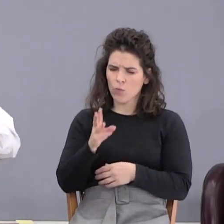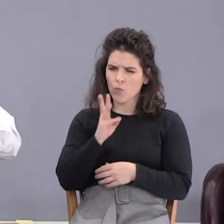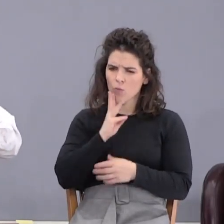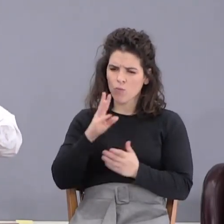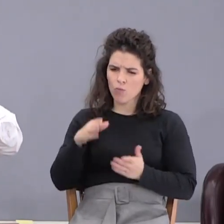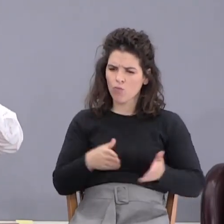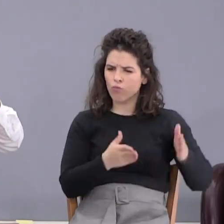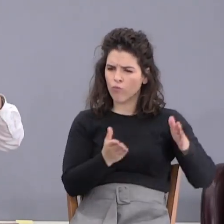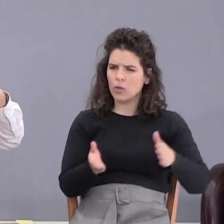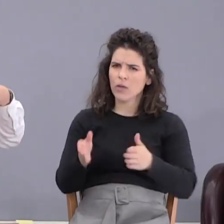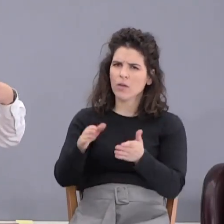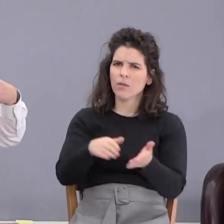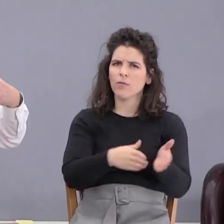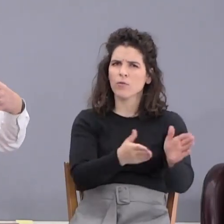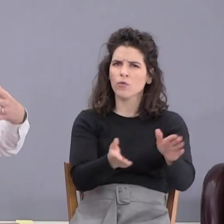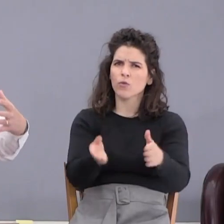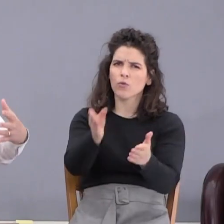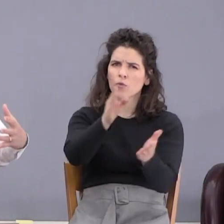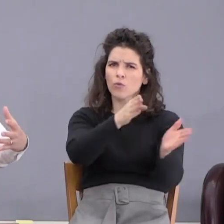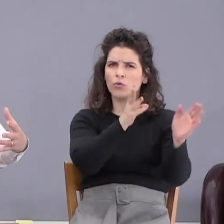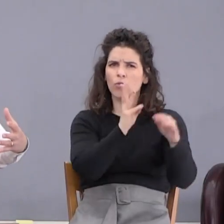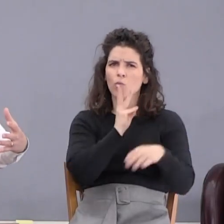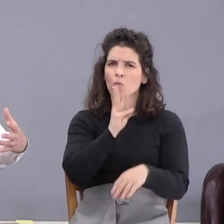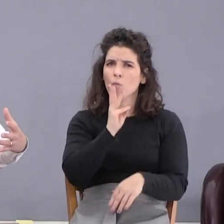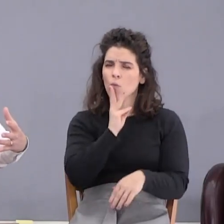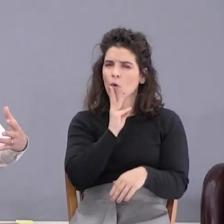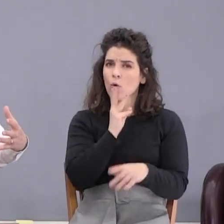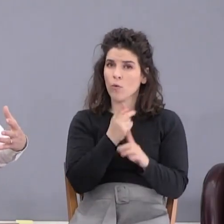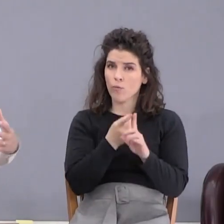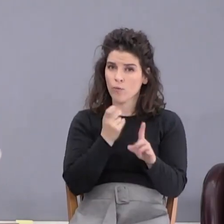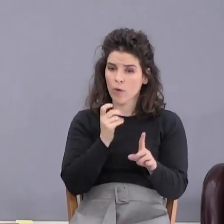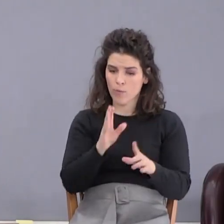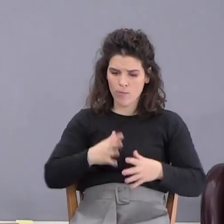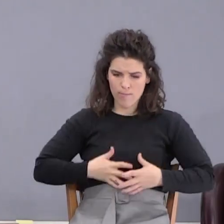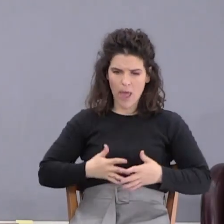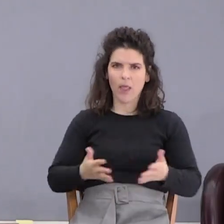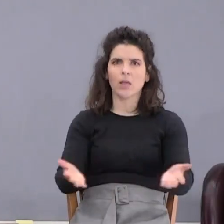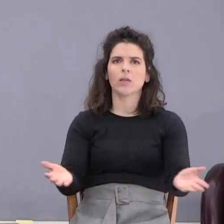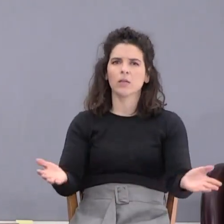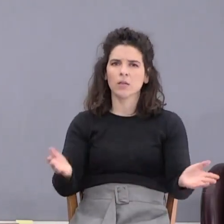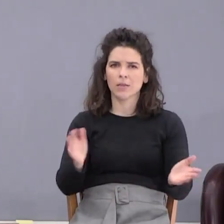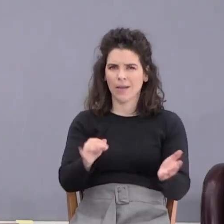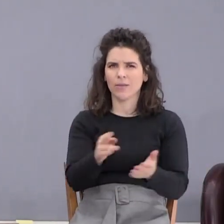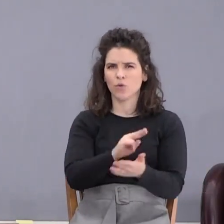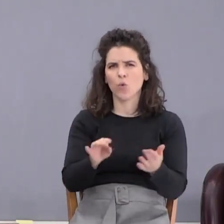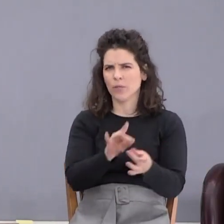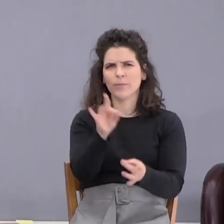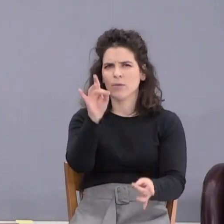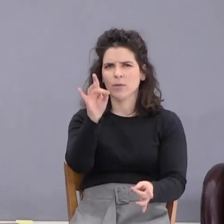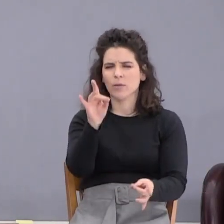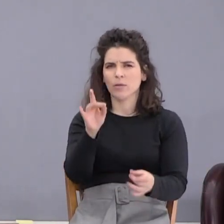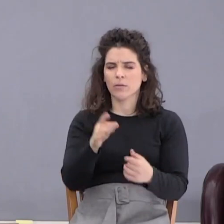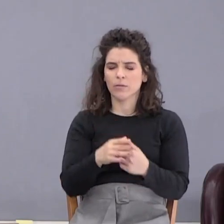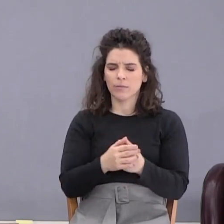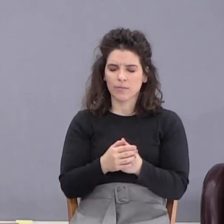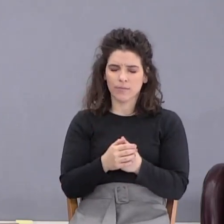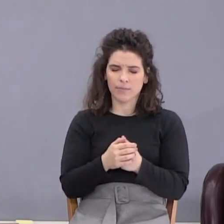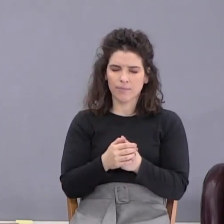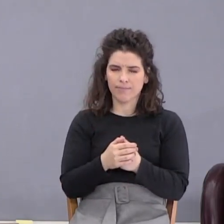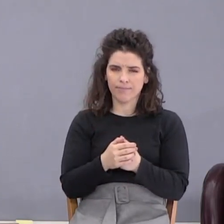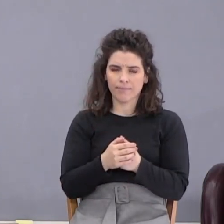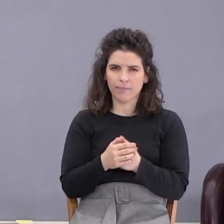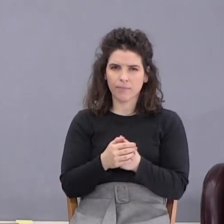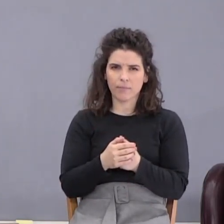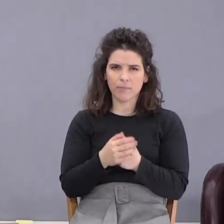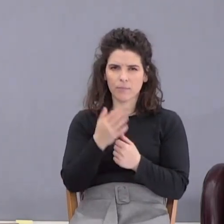rivers of water flowing out of what? Your belly. That's the Holy Spirit. So you